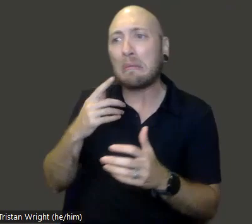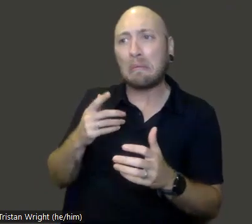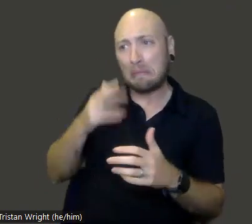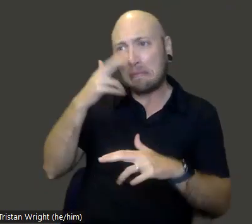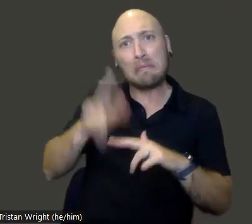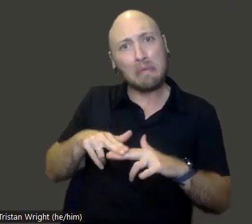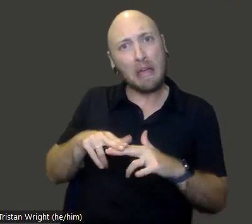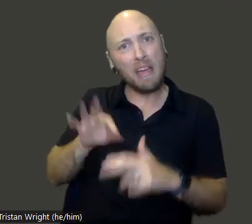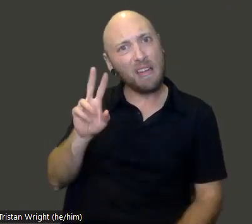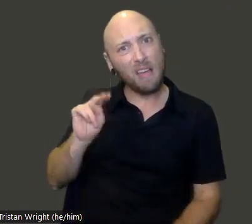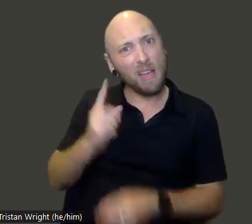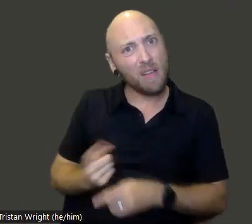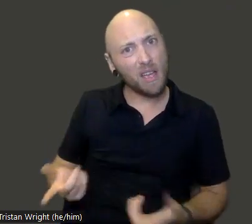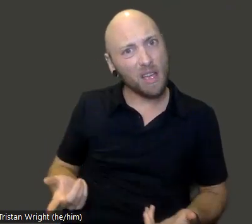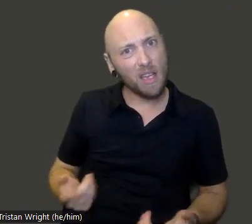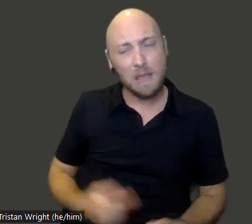good, you know.